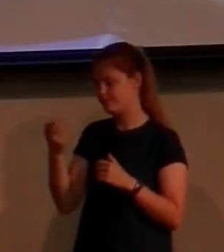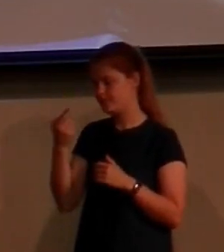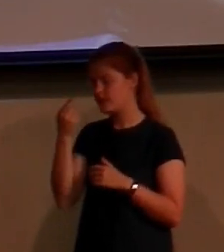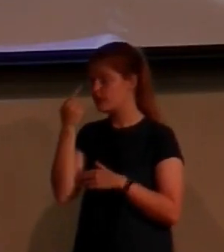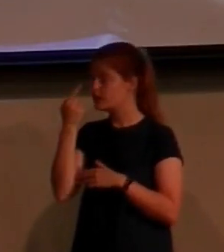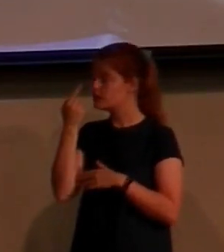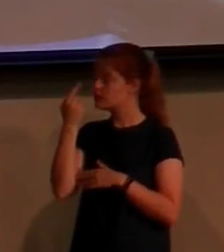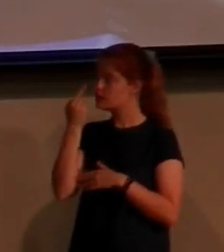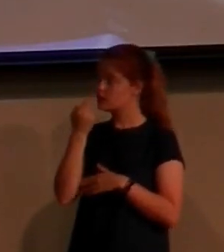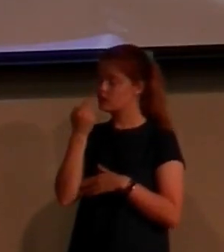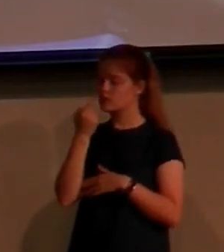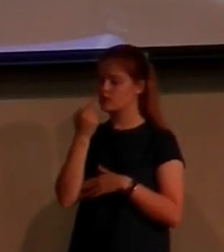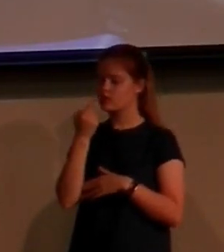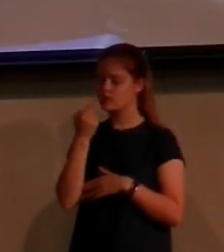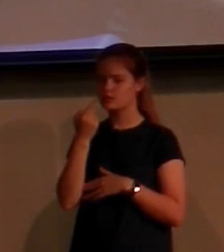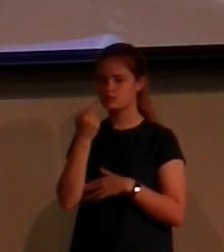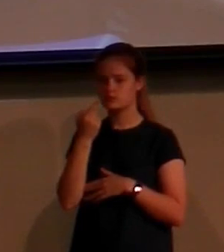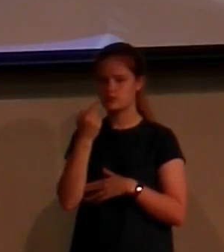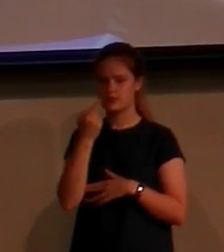he is a truth seeker.